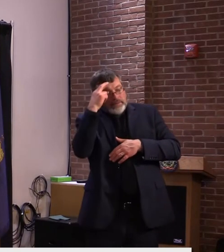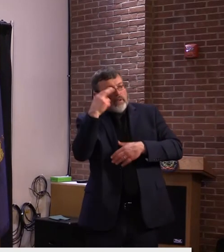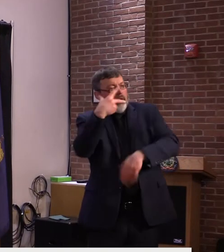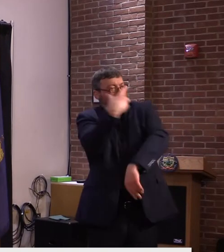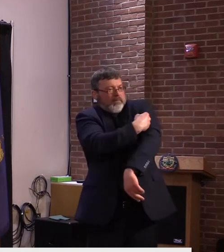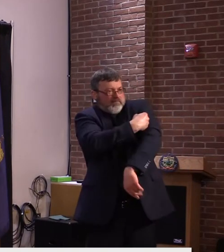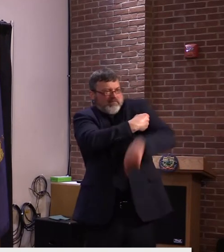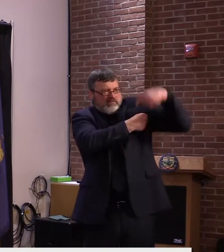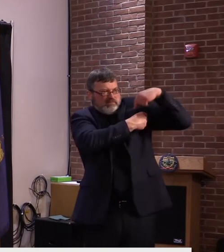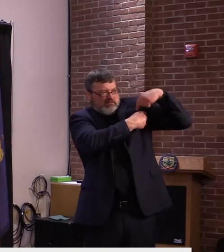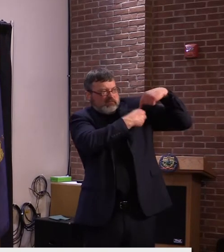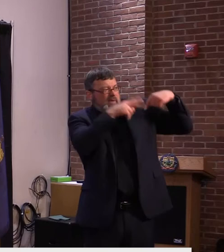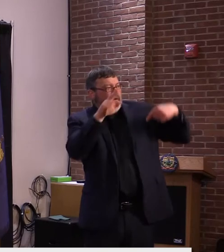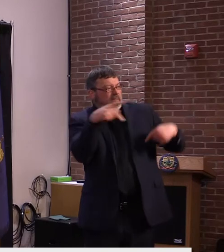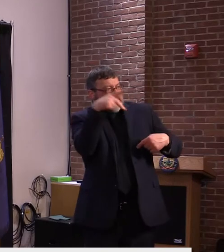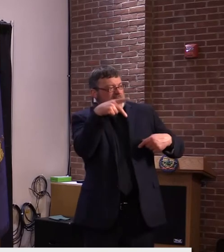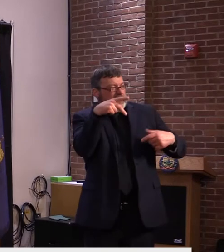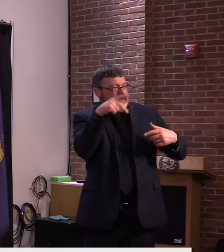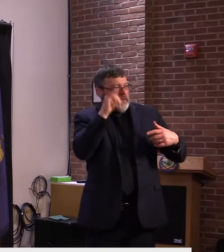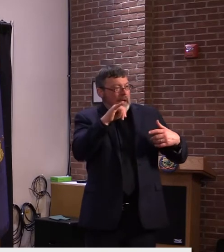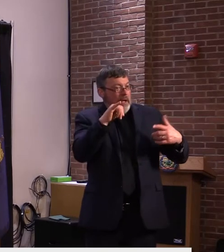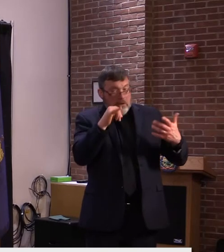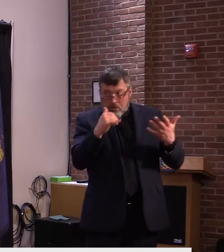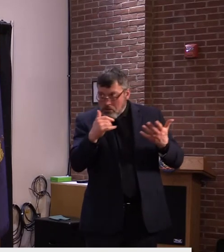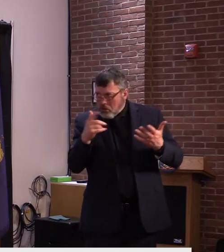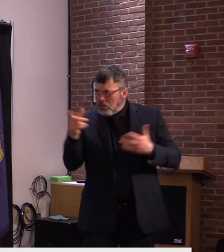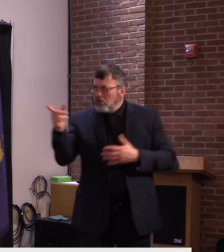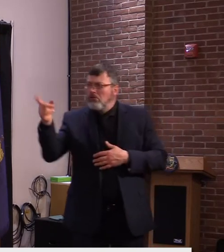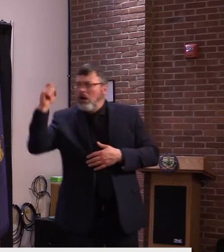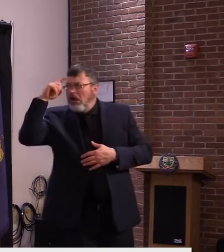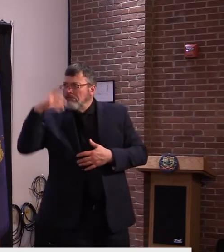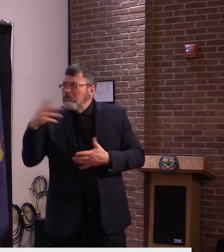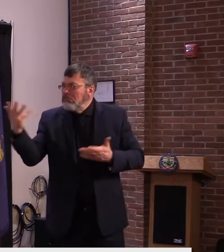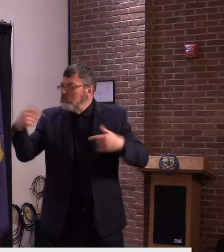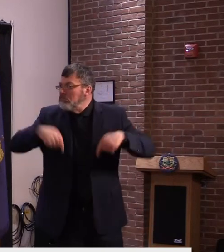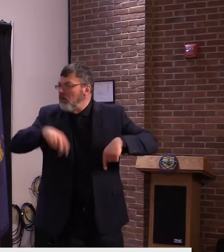ask Dr. Levine if he has any knowledge of that.